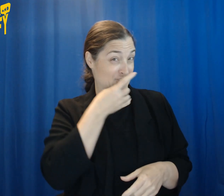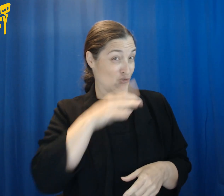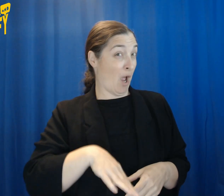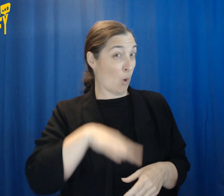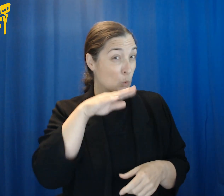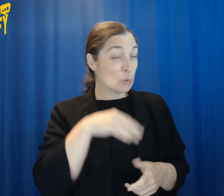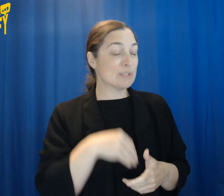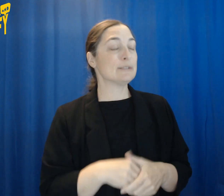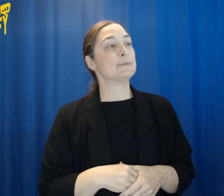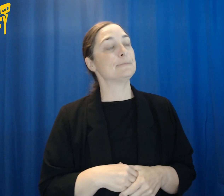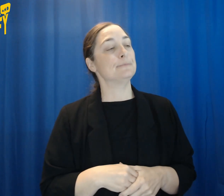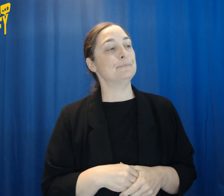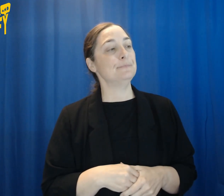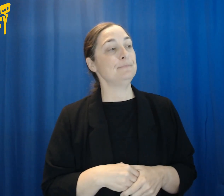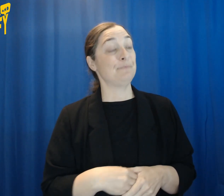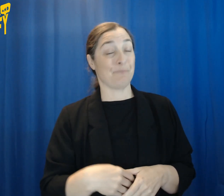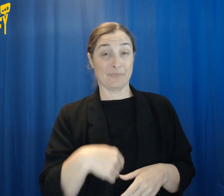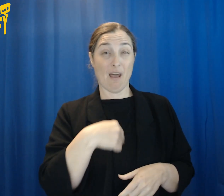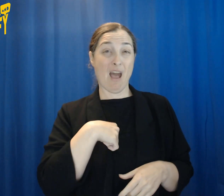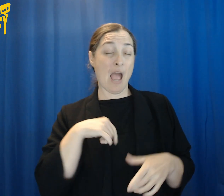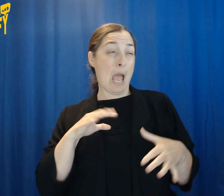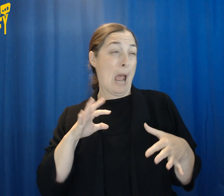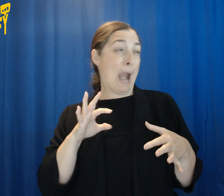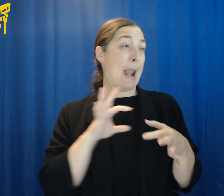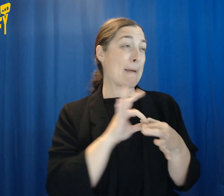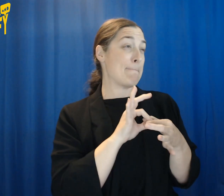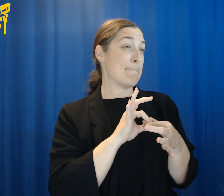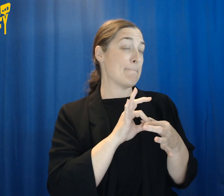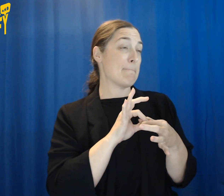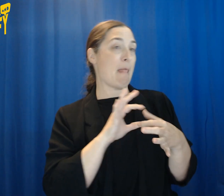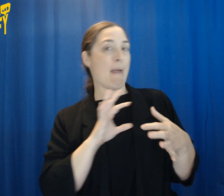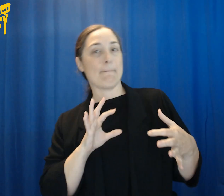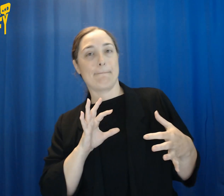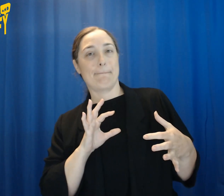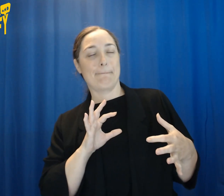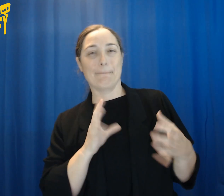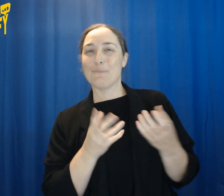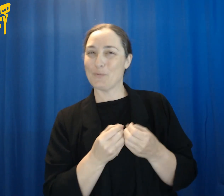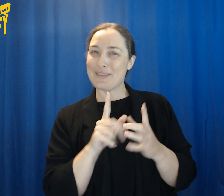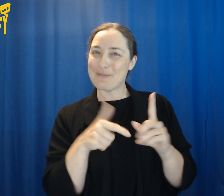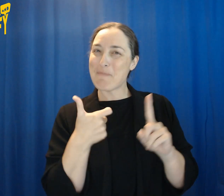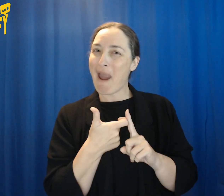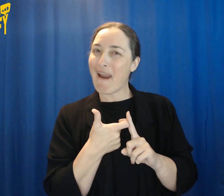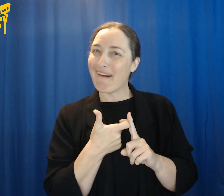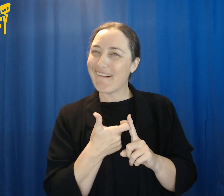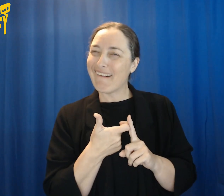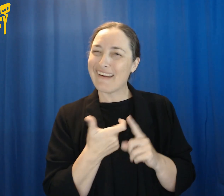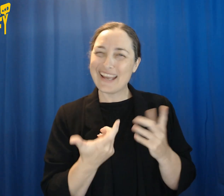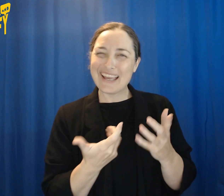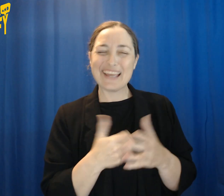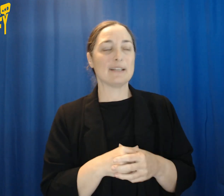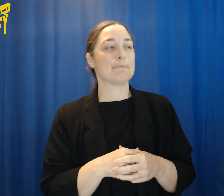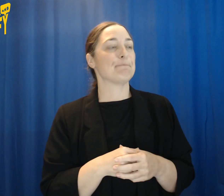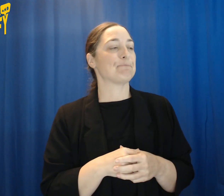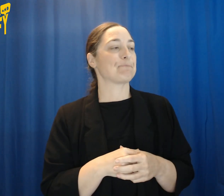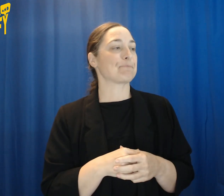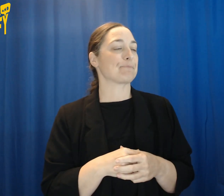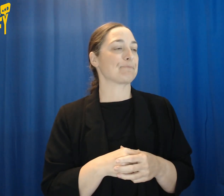of have fallen in love with punk and kind of out of love with punk in the way that you do